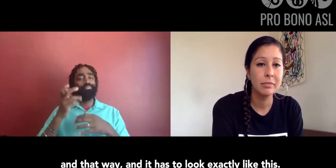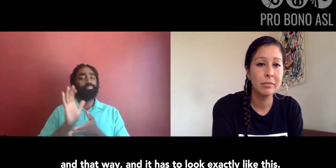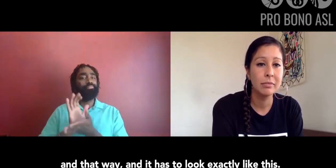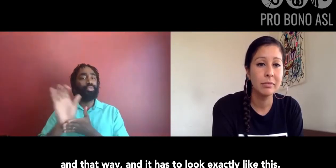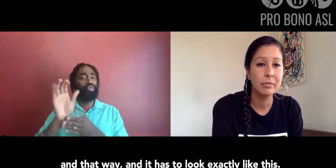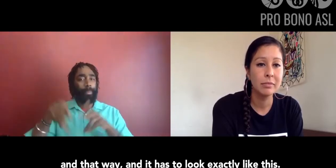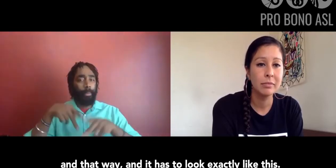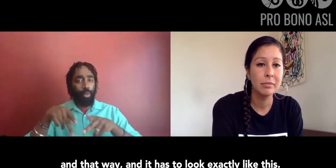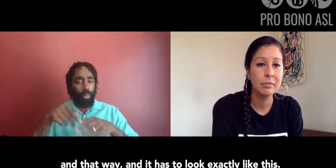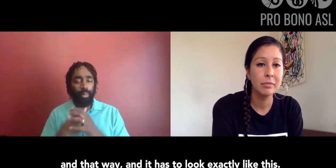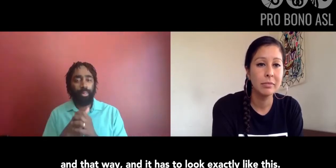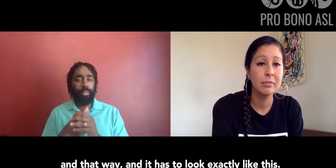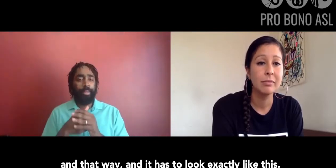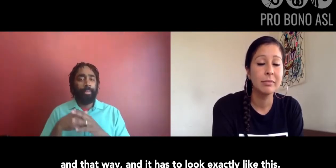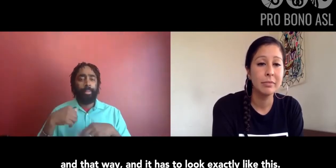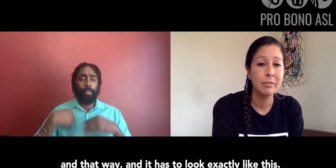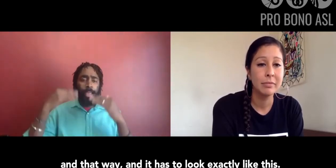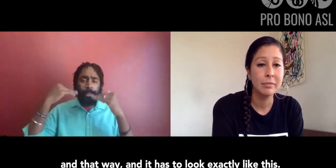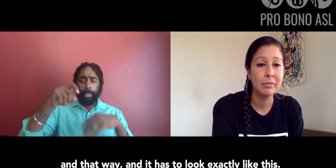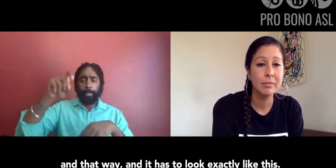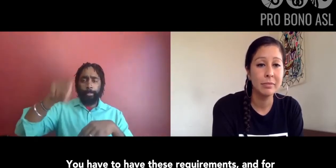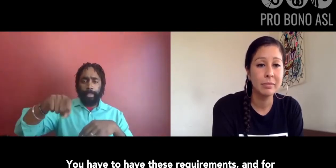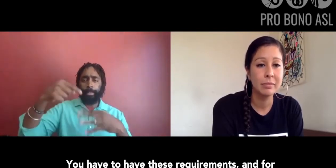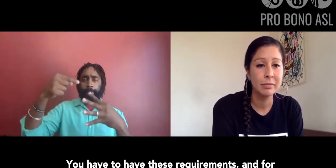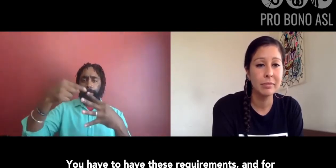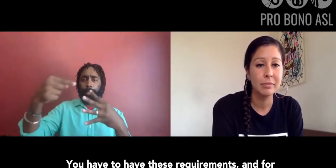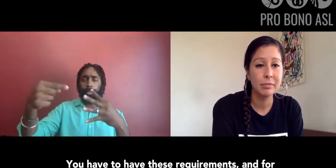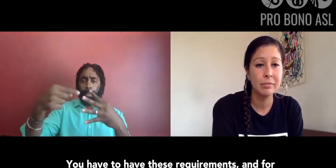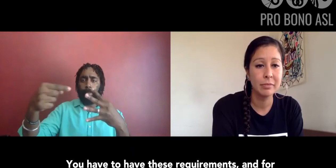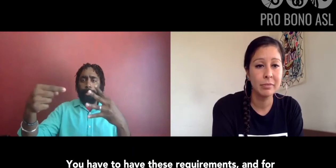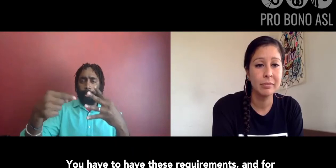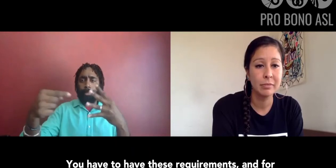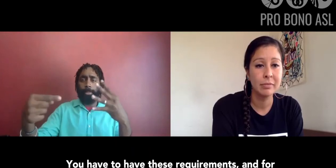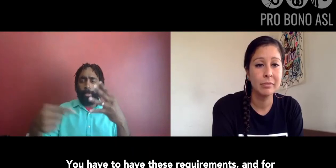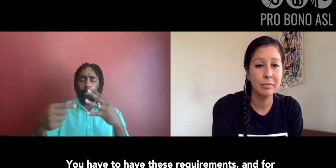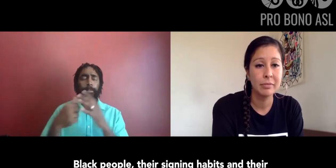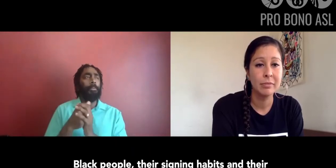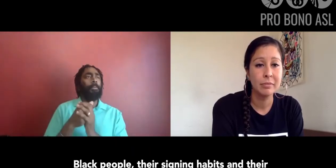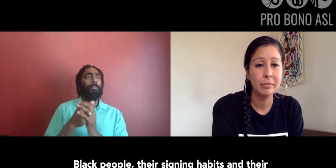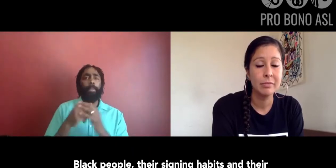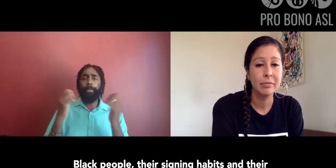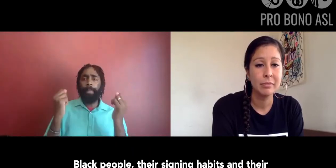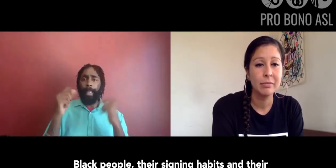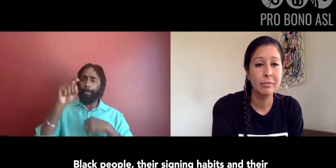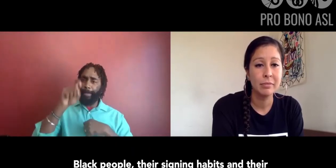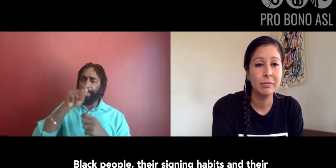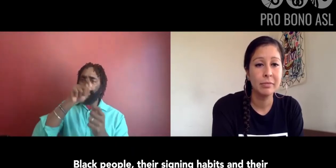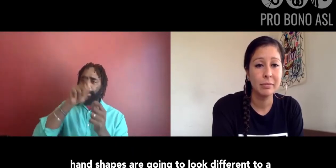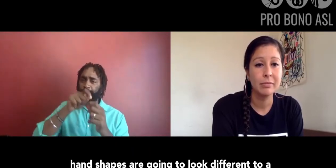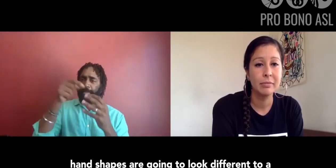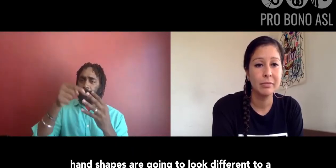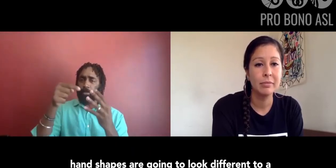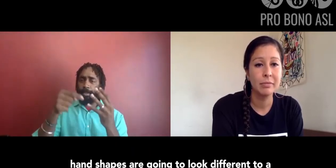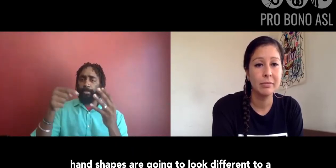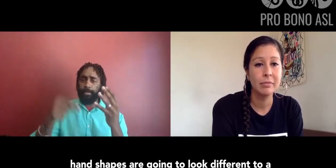way, and it has to look exactly like this, and you have to have these requirements. And for Black people, their signing habits and their